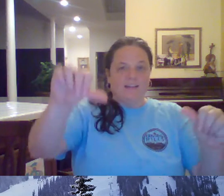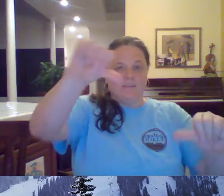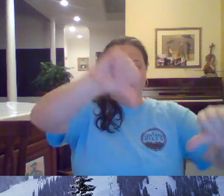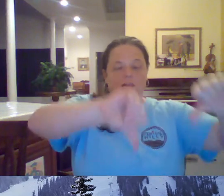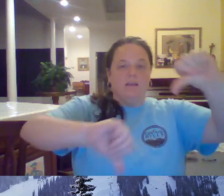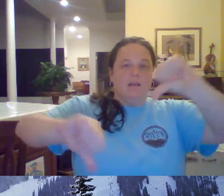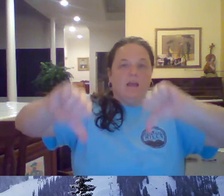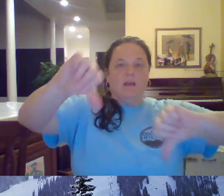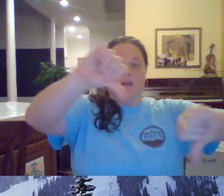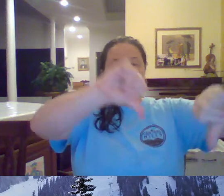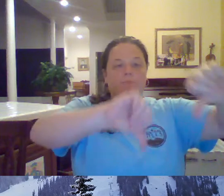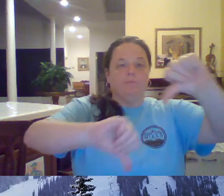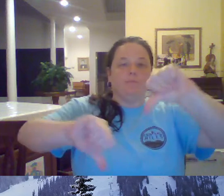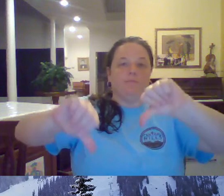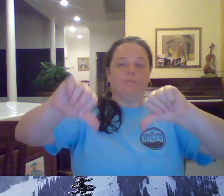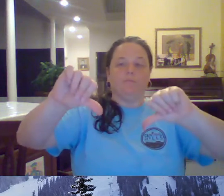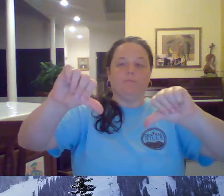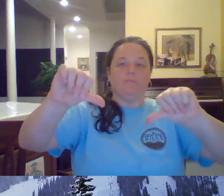vet.